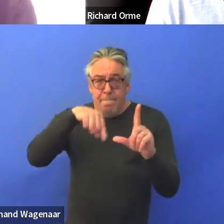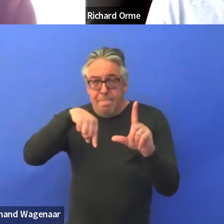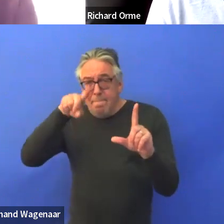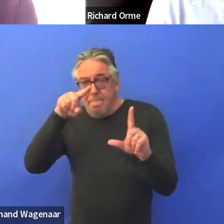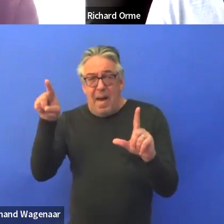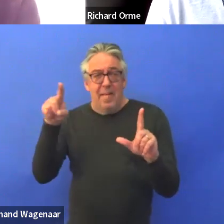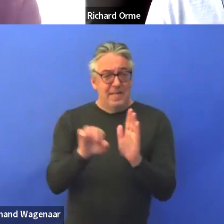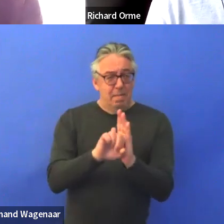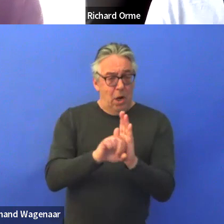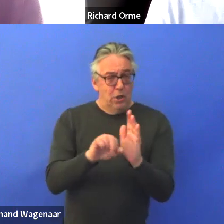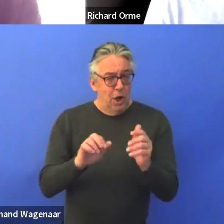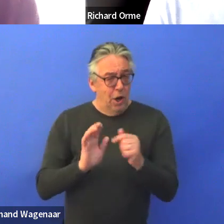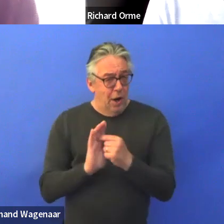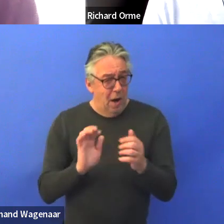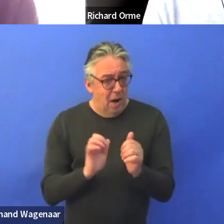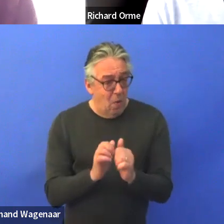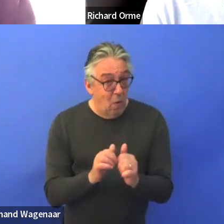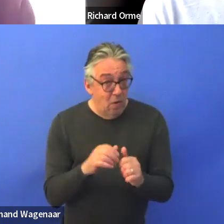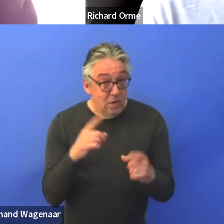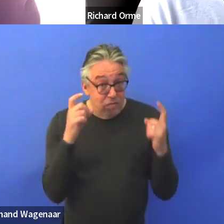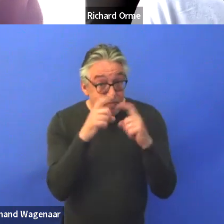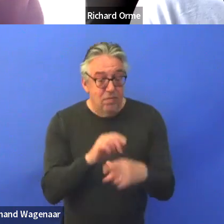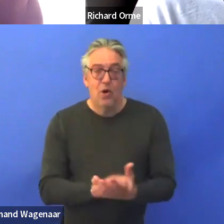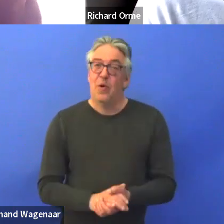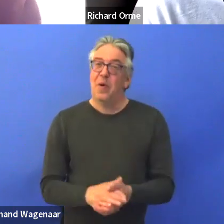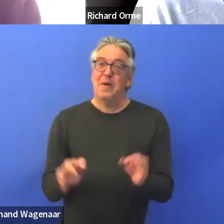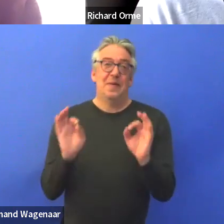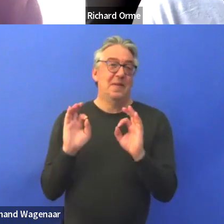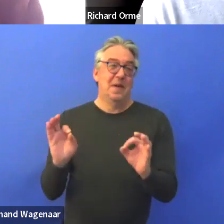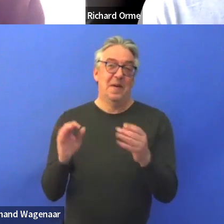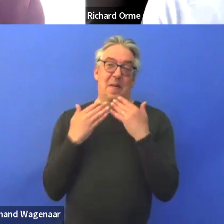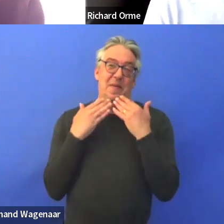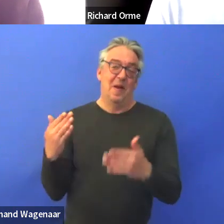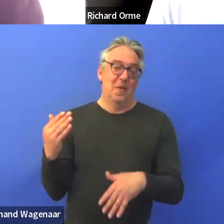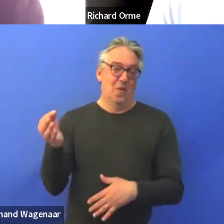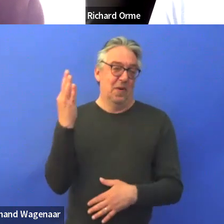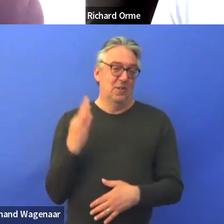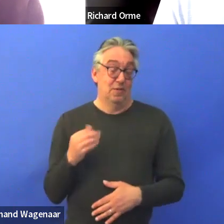and so forth? Sure. So thank you, Salma, for the question.